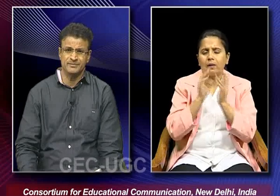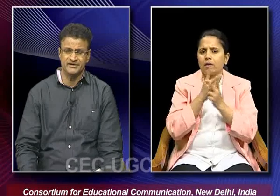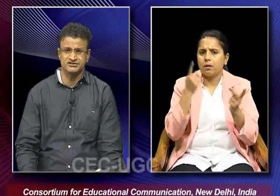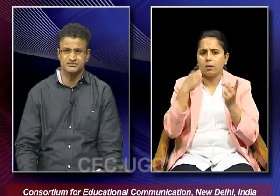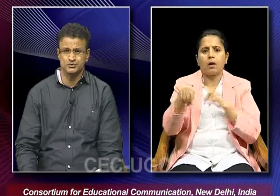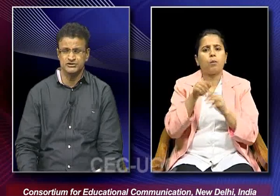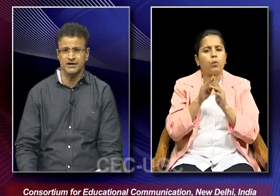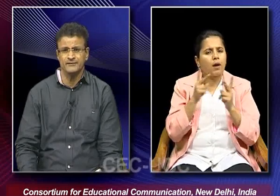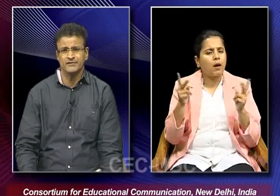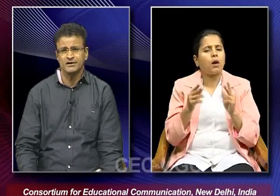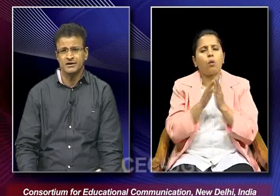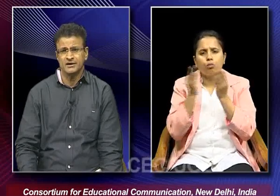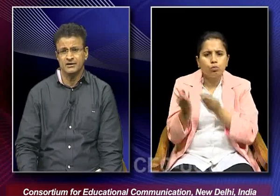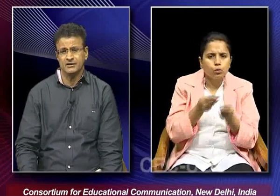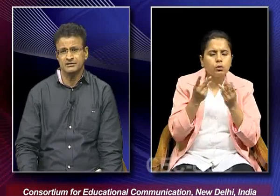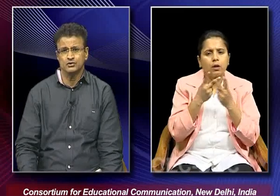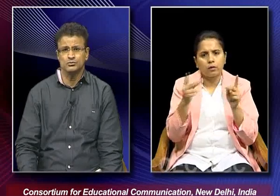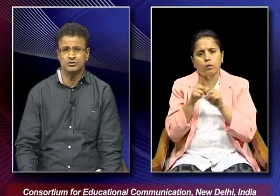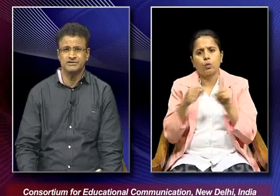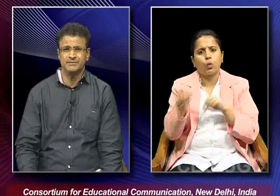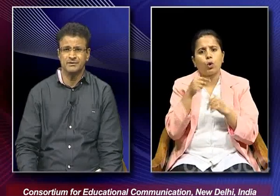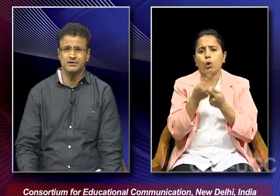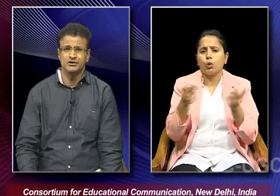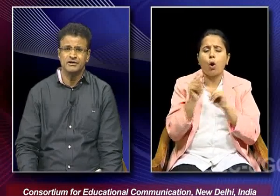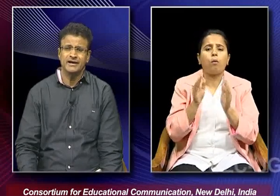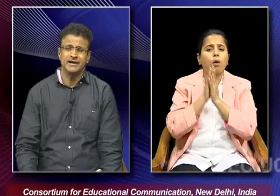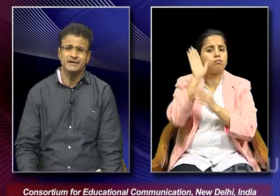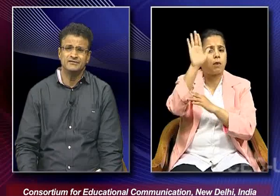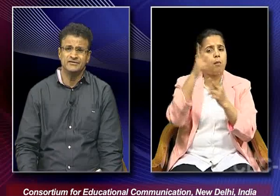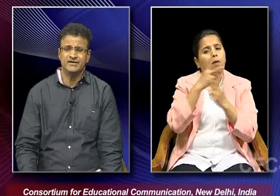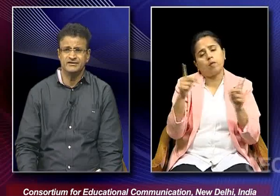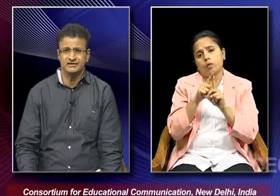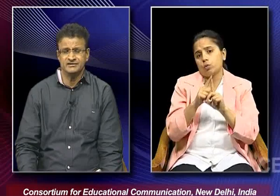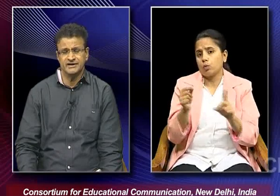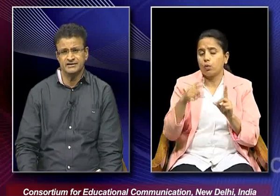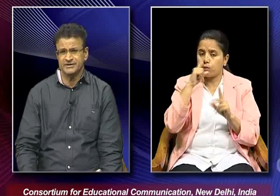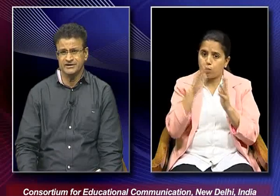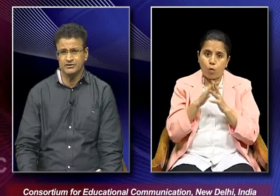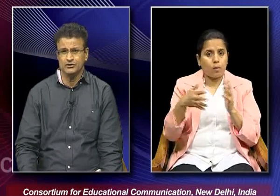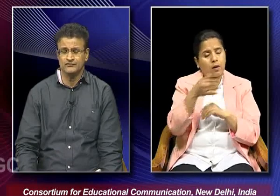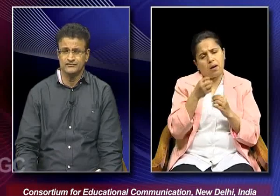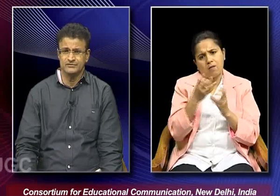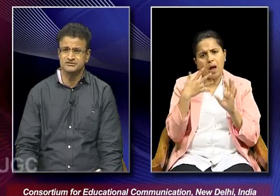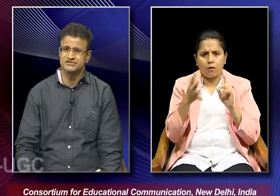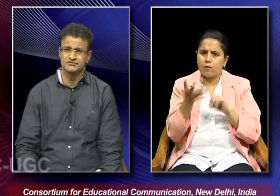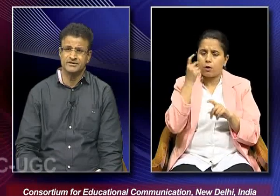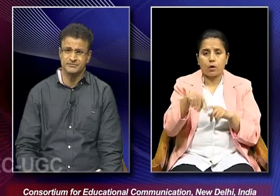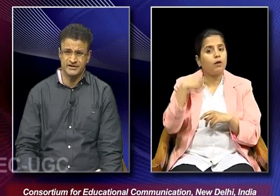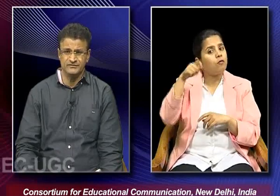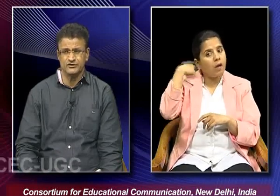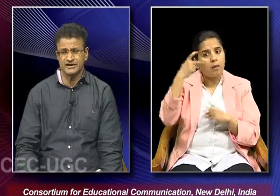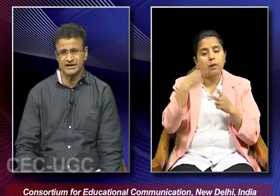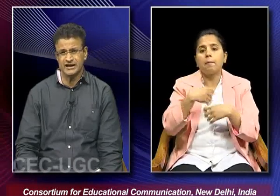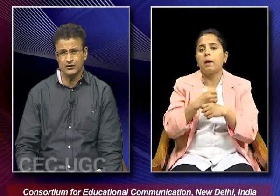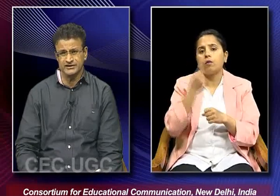offering prayers and puja in the room or the temple. And we find that in many of the films which have been made